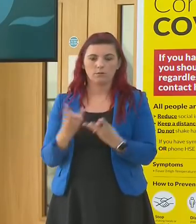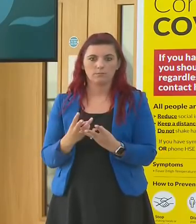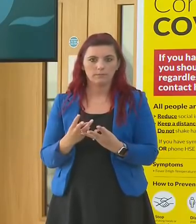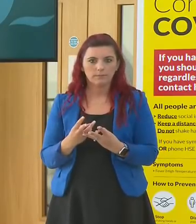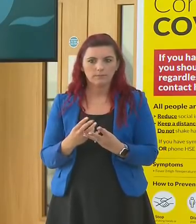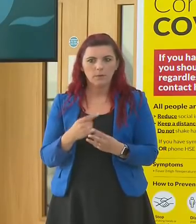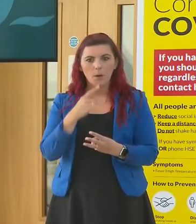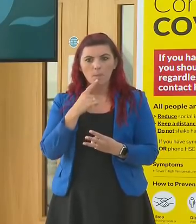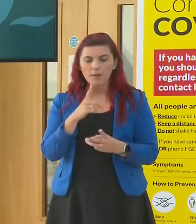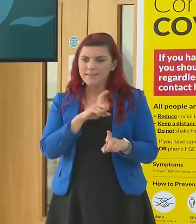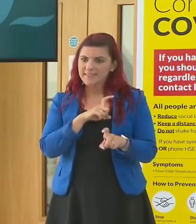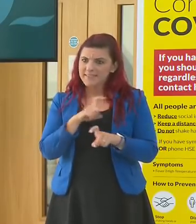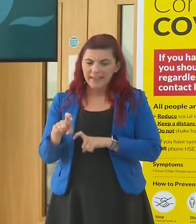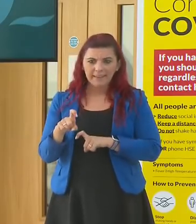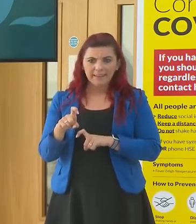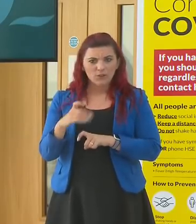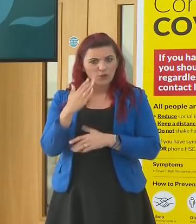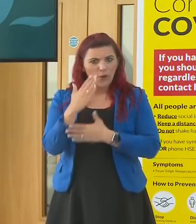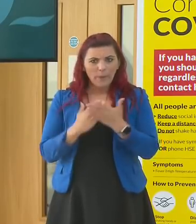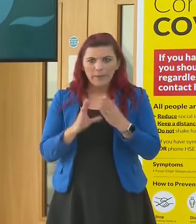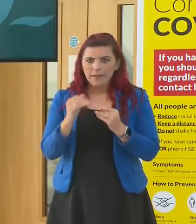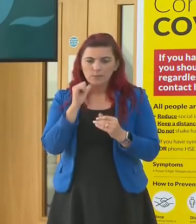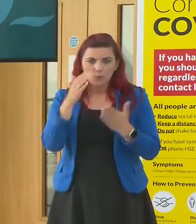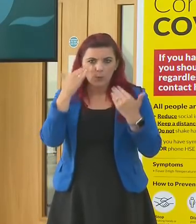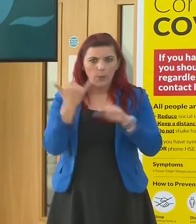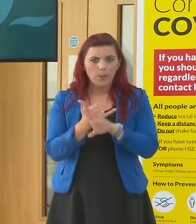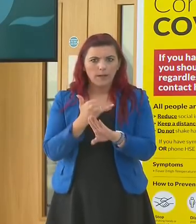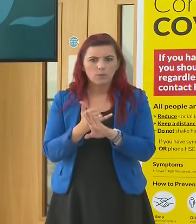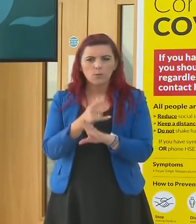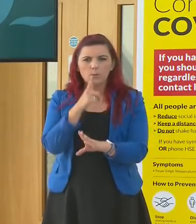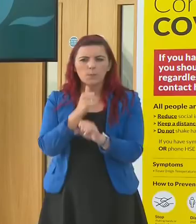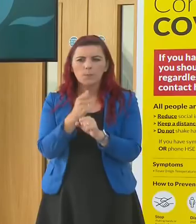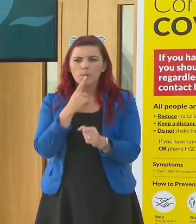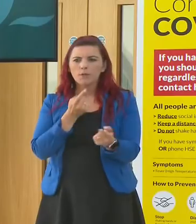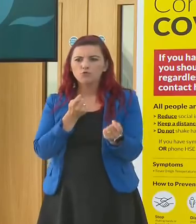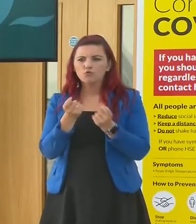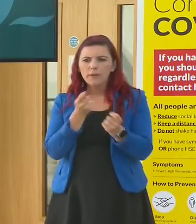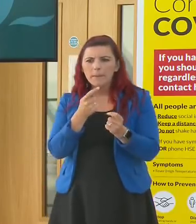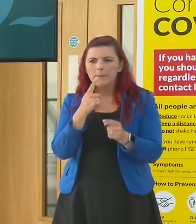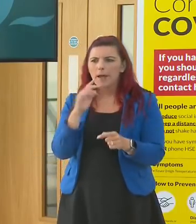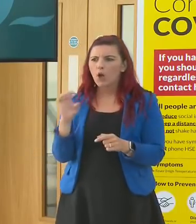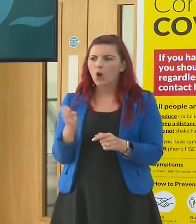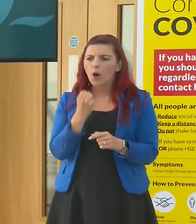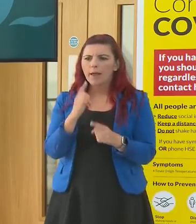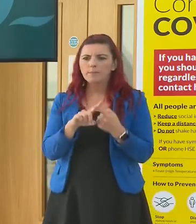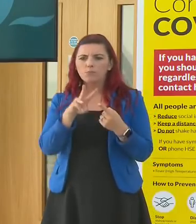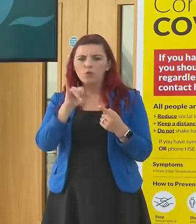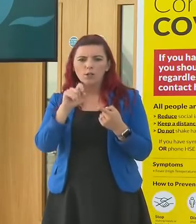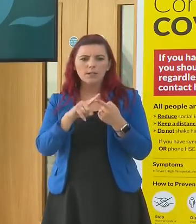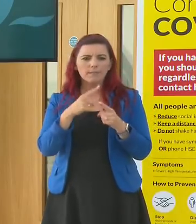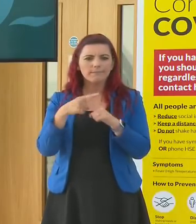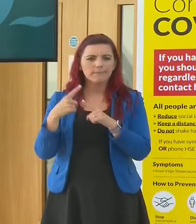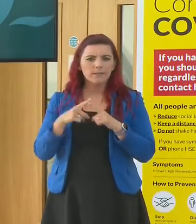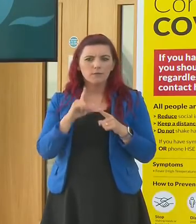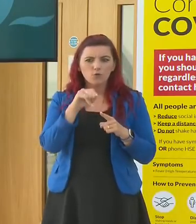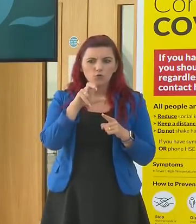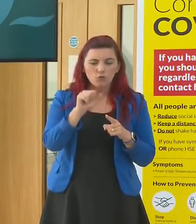much remains uncertain. In terms of treatment, the early promise of some drugs, such as hydroxychloroquine, has now